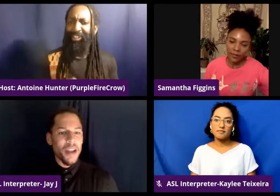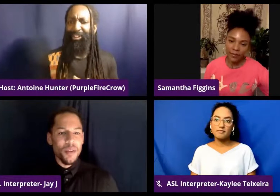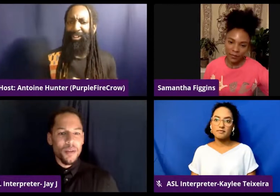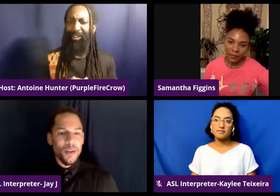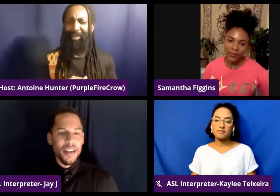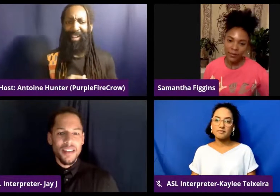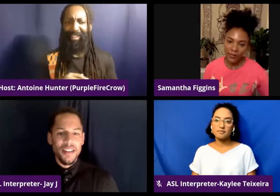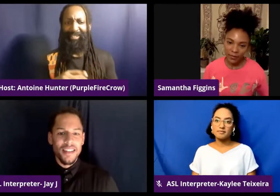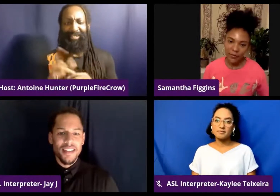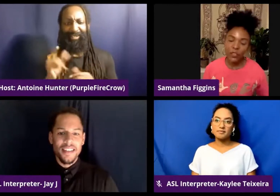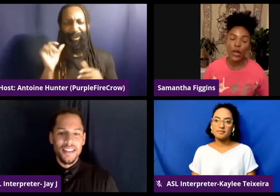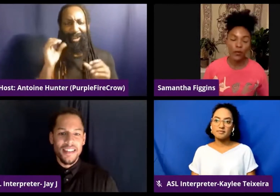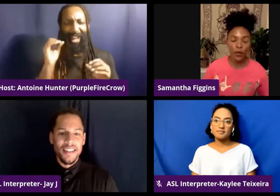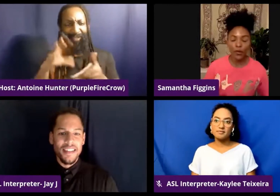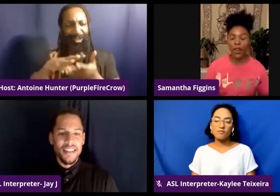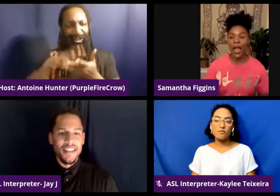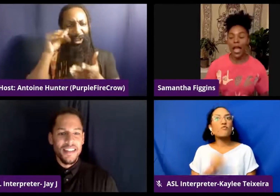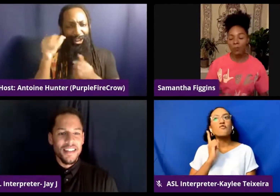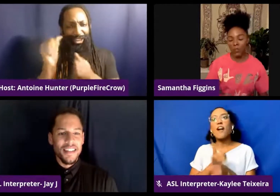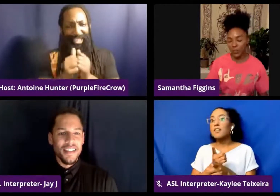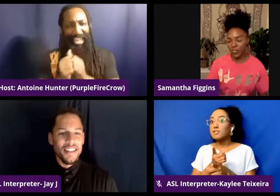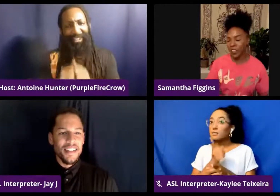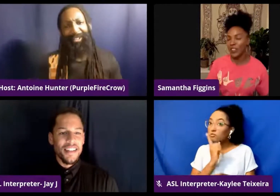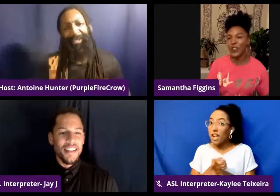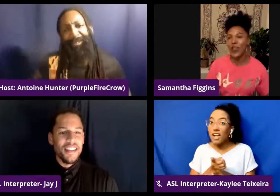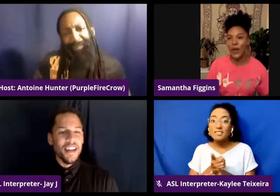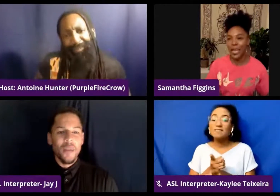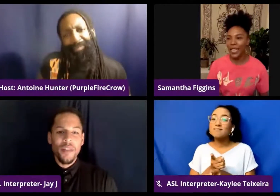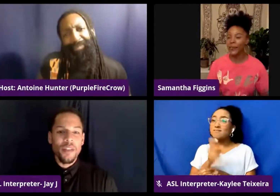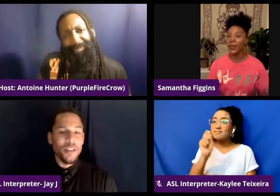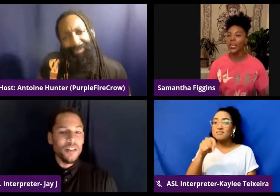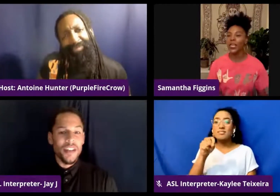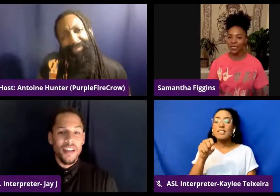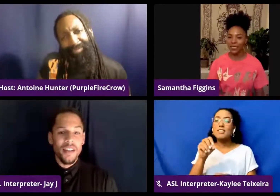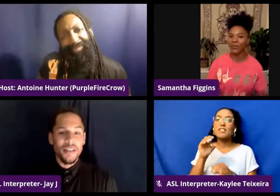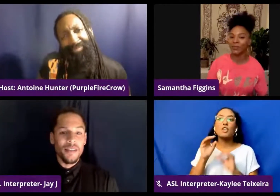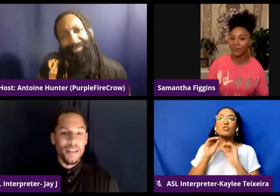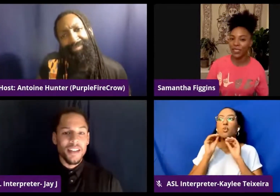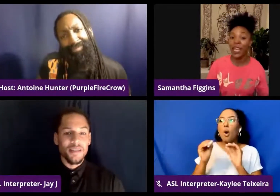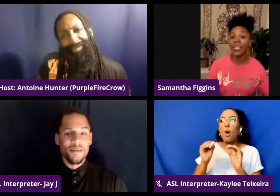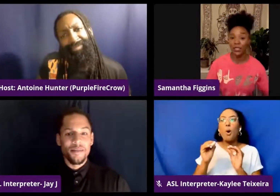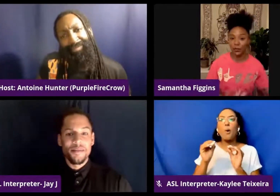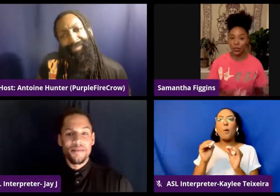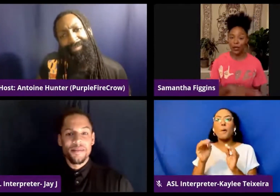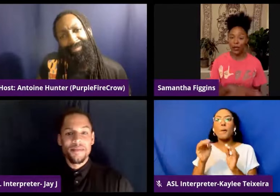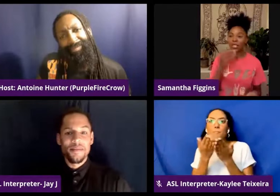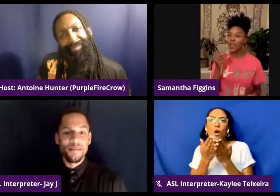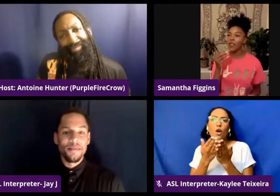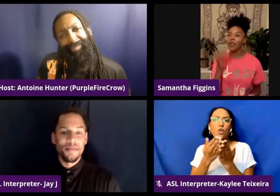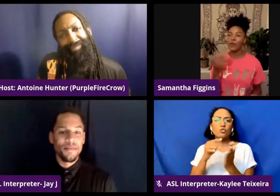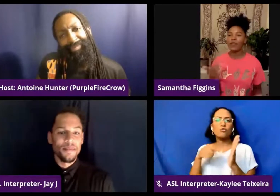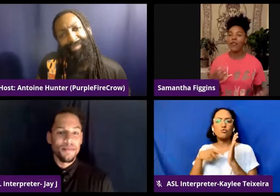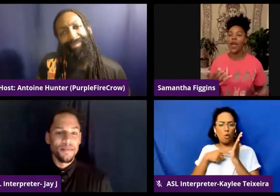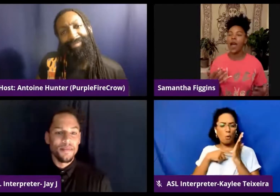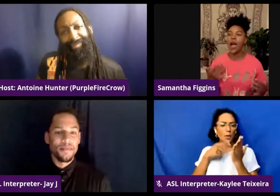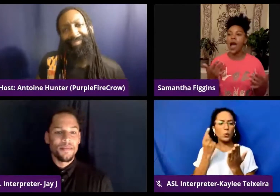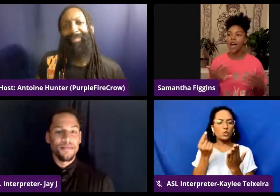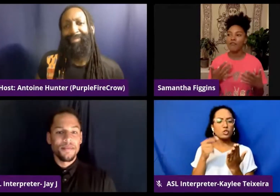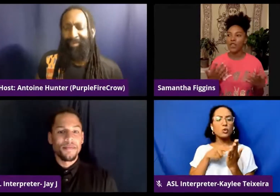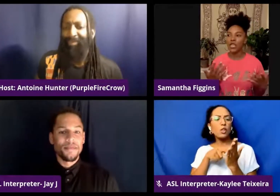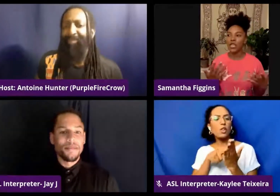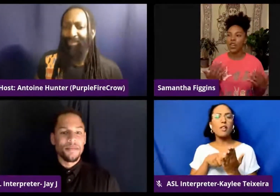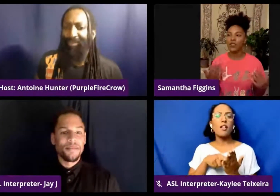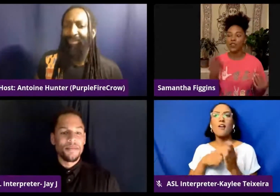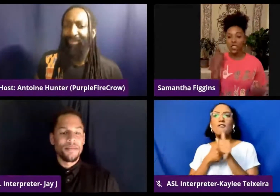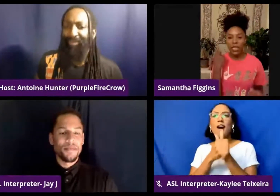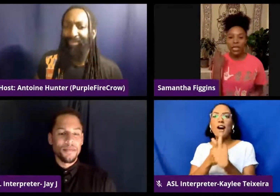There's no handbook, right? Right. Absolutely. There's no. And we have to learn together. Yeah. Yes, we learn together, and with that,